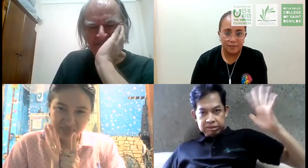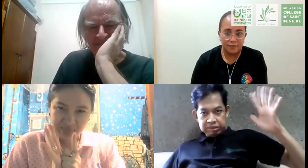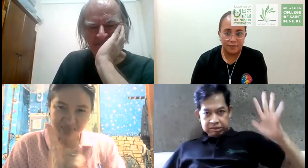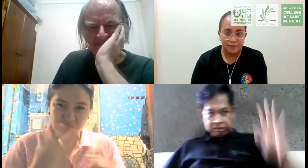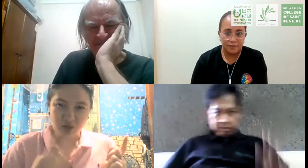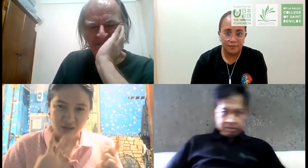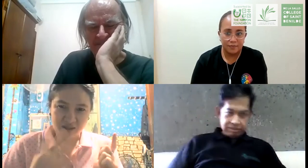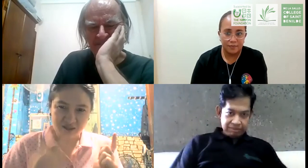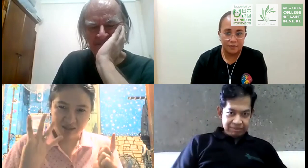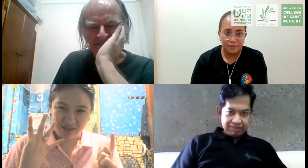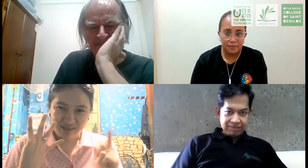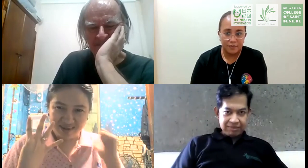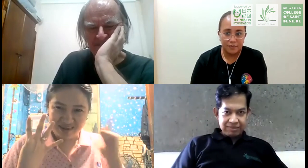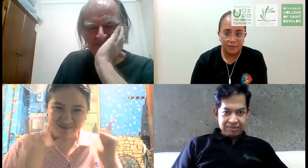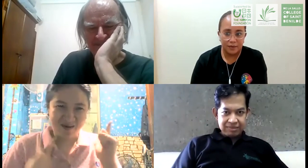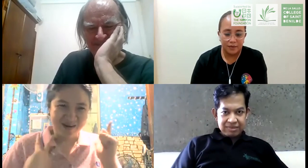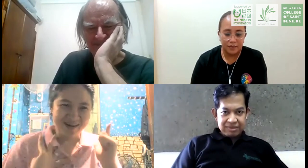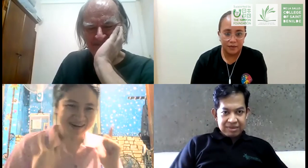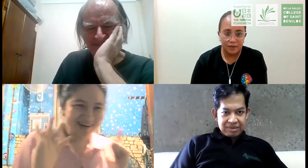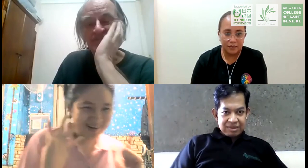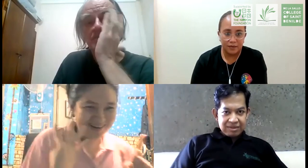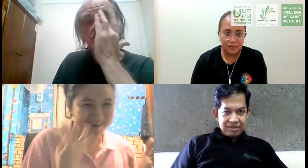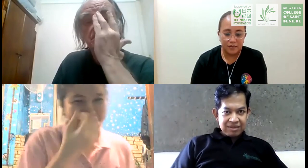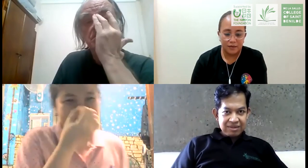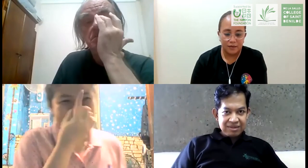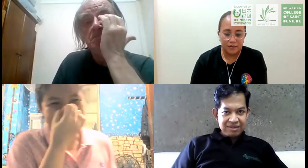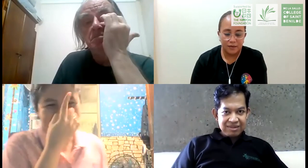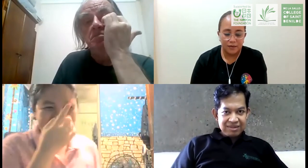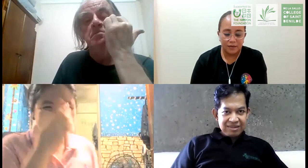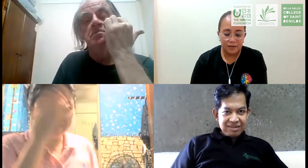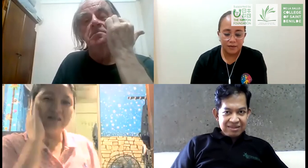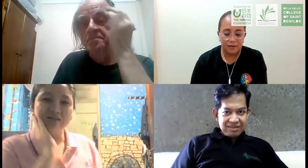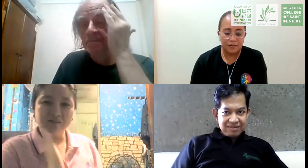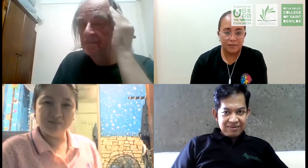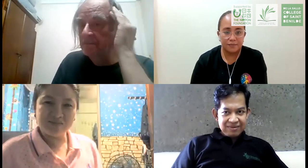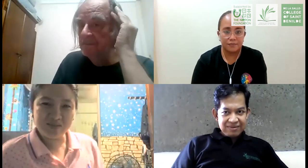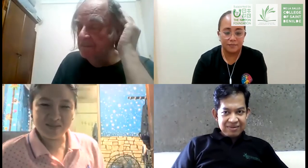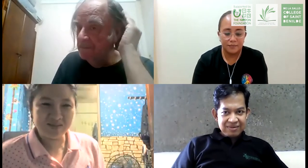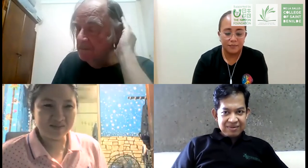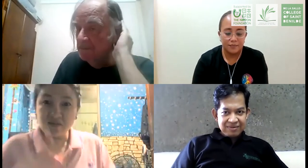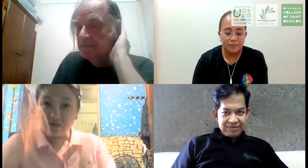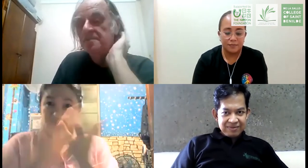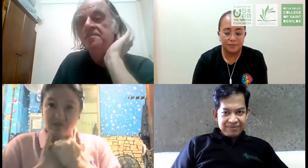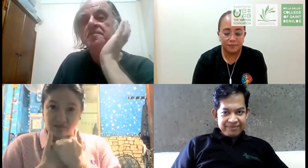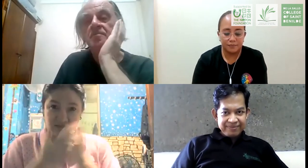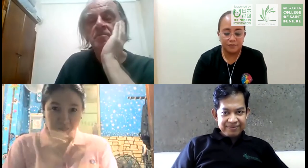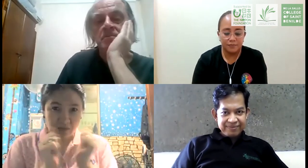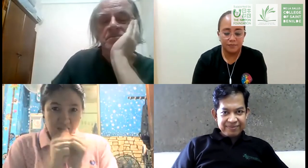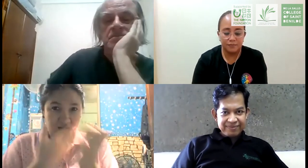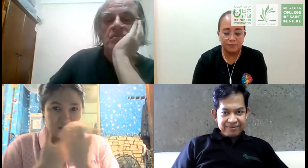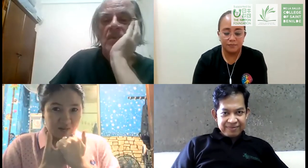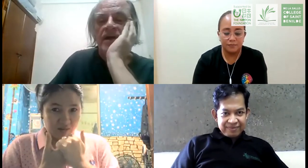Meng, Kyla, and Renz, we sign it a different way, which is